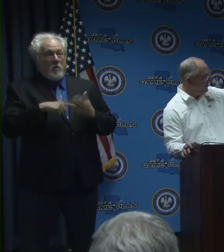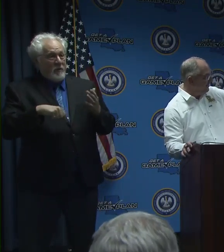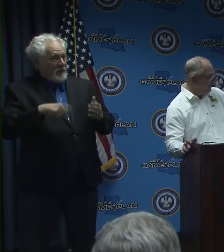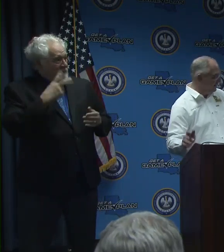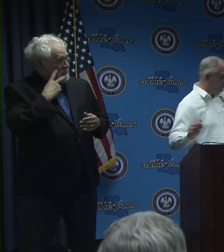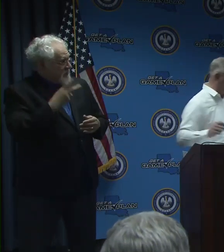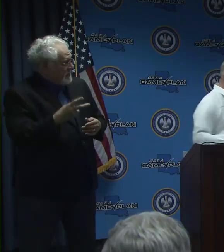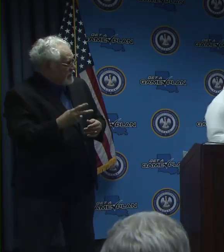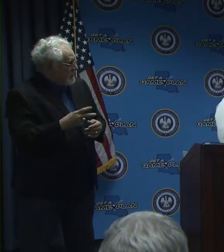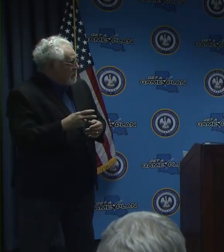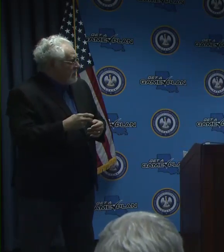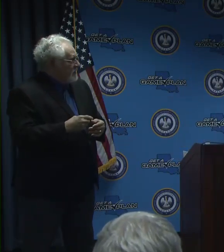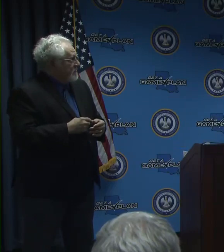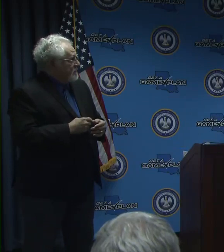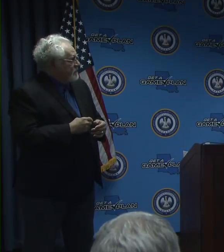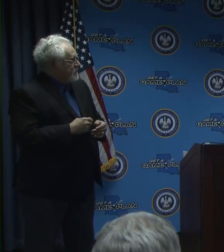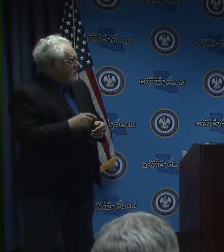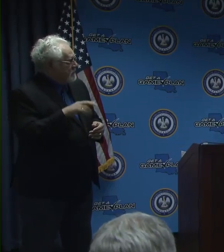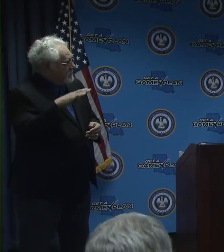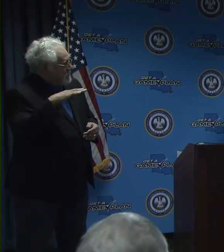can see that this crook.